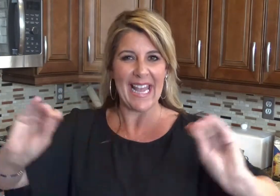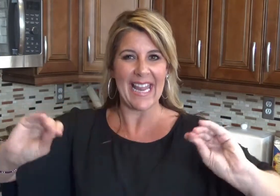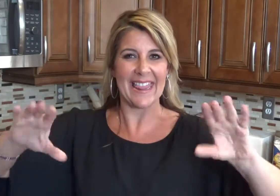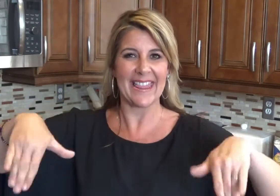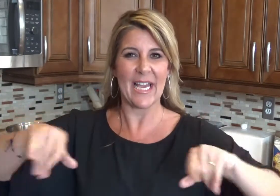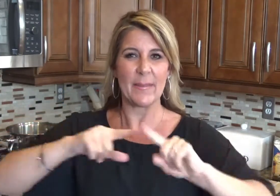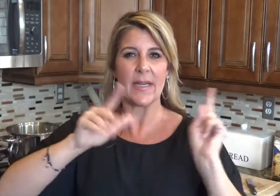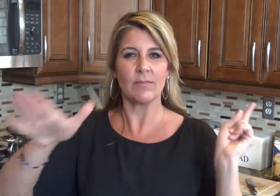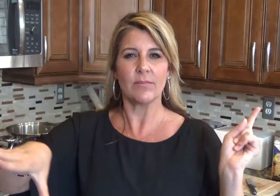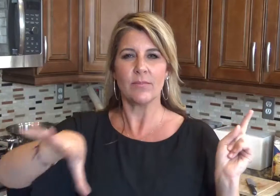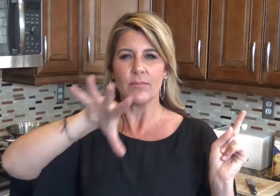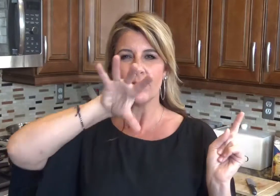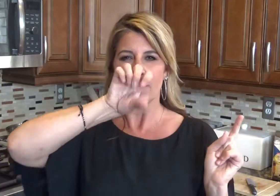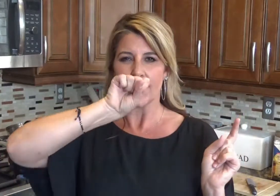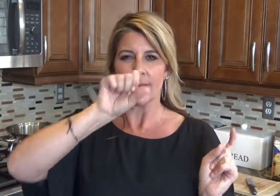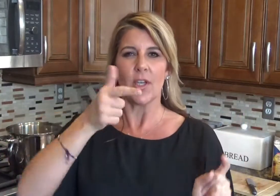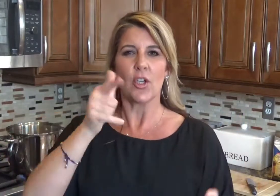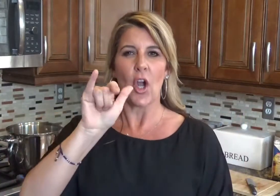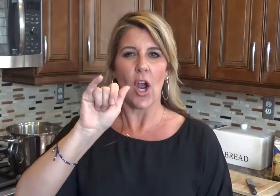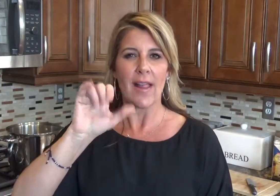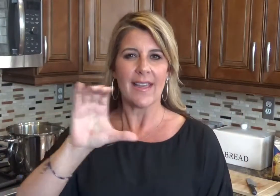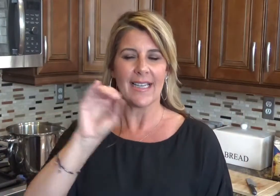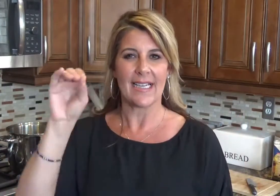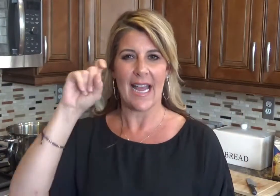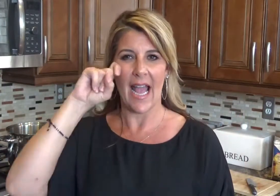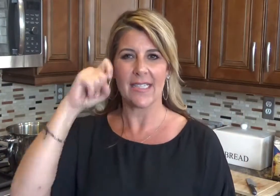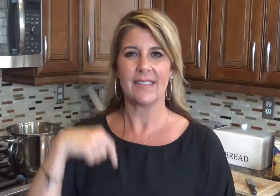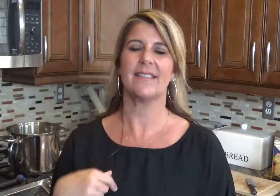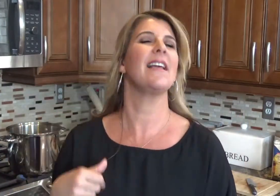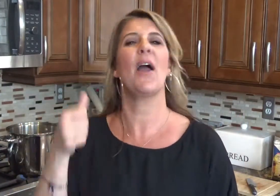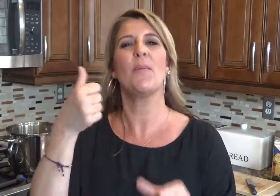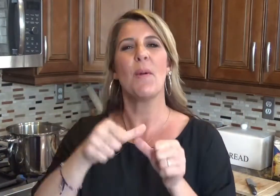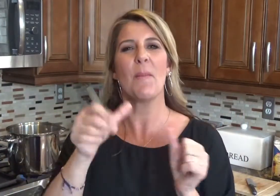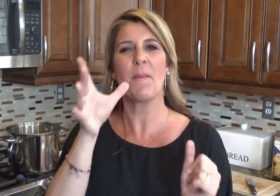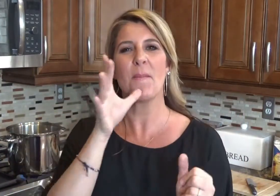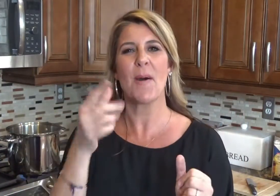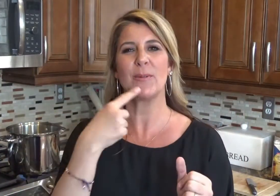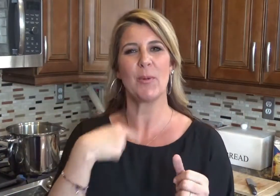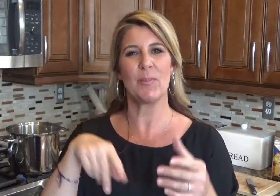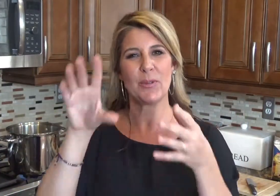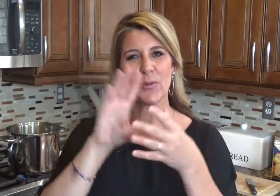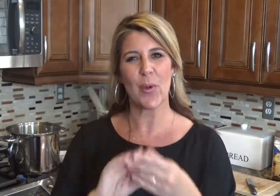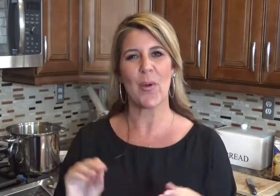to have anything cooking, but just the smell of garlic and onion is delicious. I